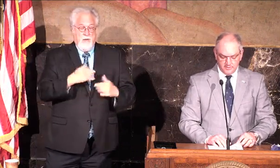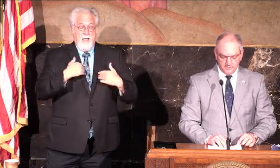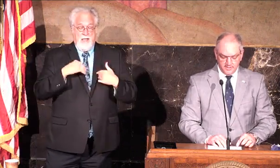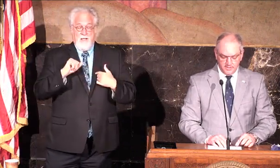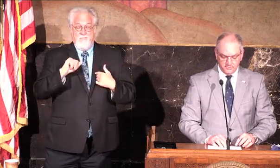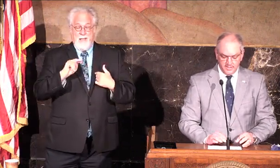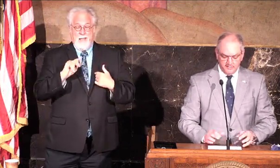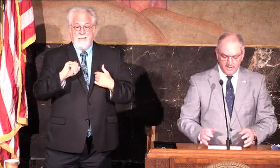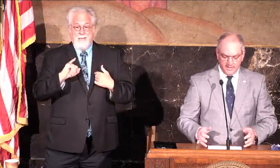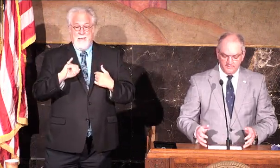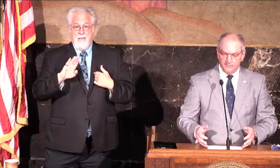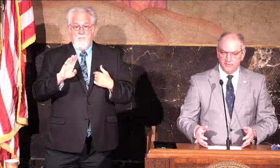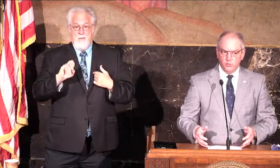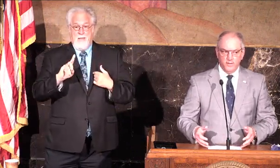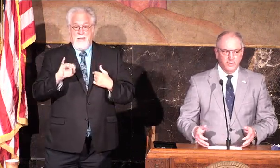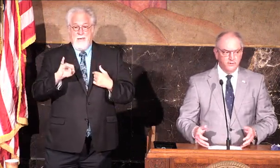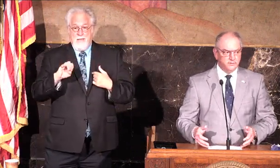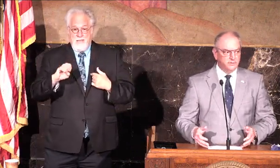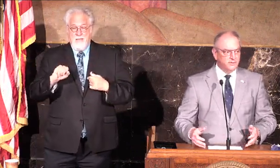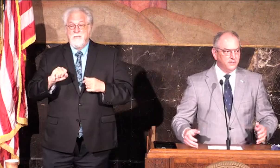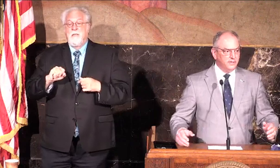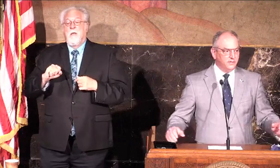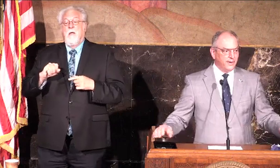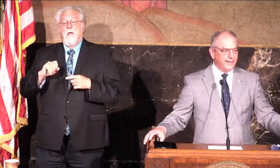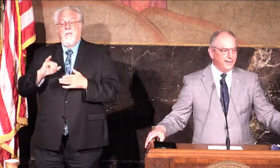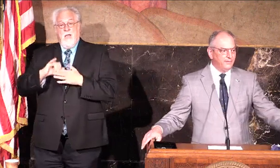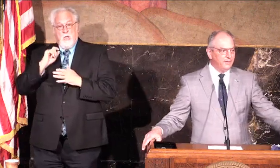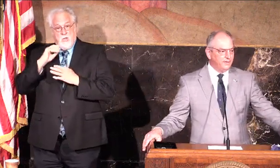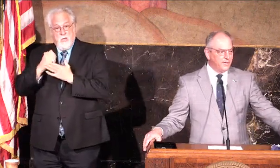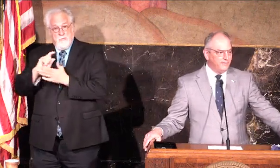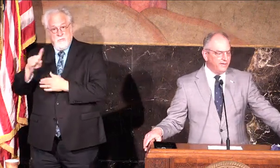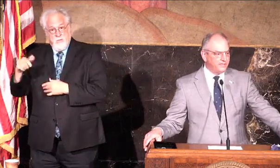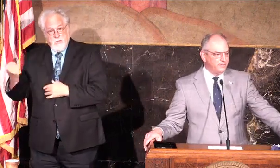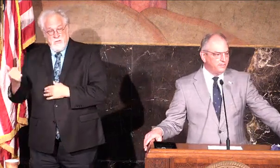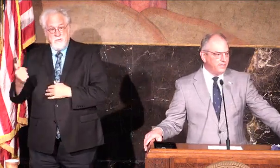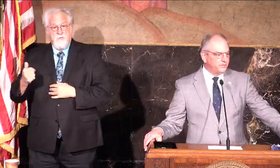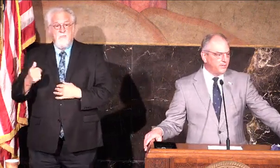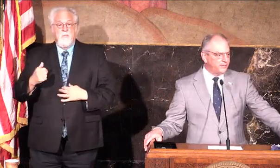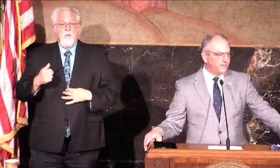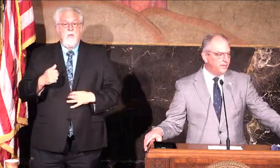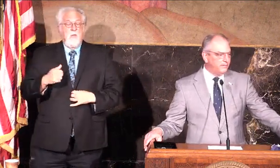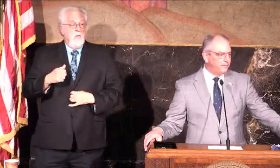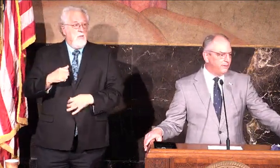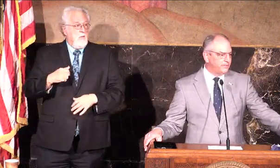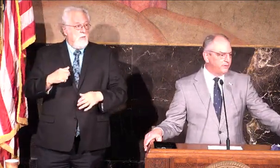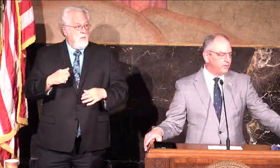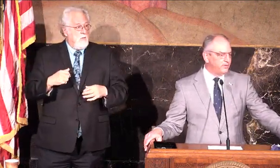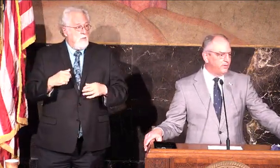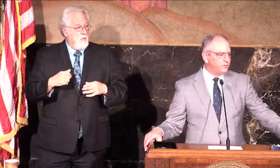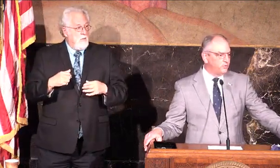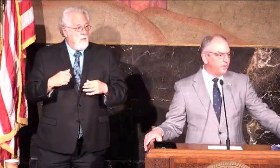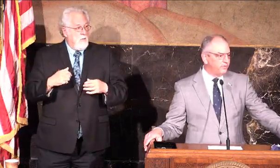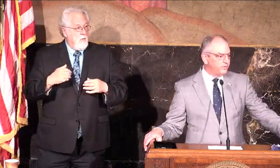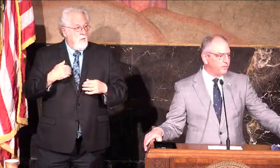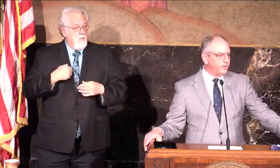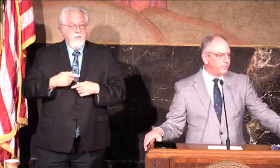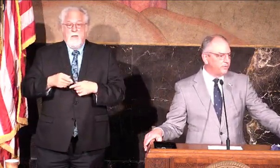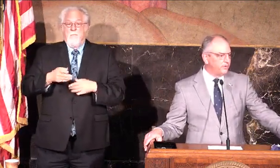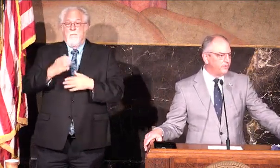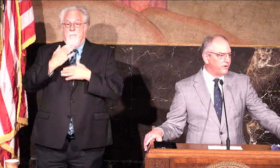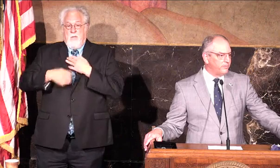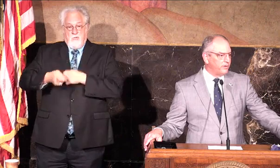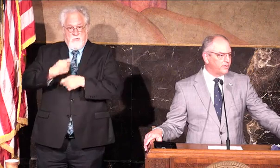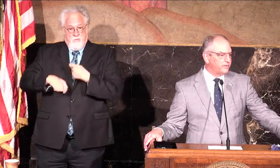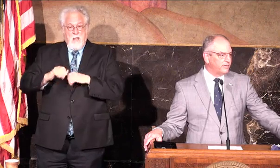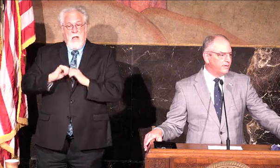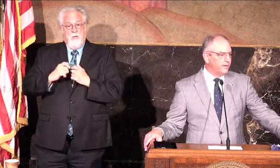Your plasma could help save the life of someone else. Right now, convalescent blood plasma transfusion is one of 3